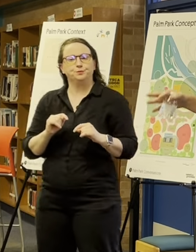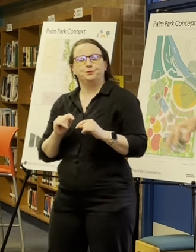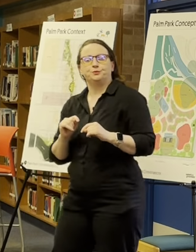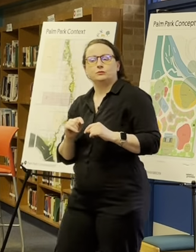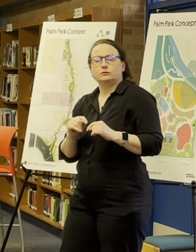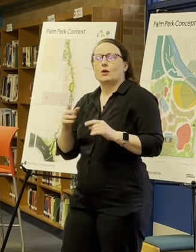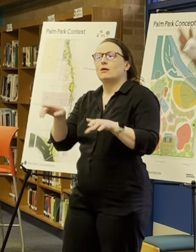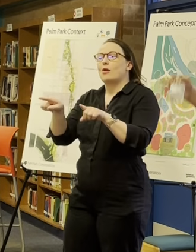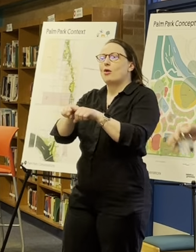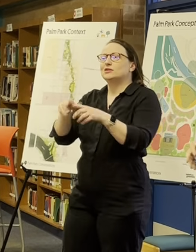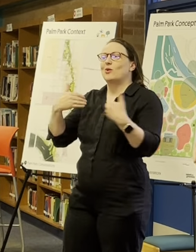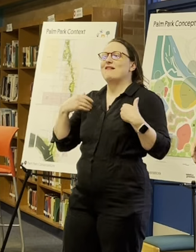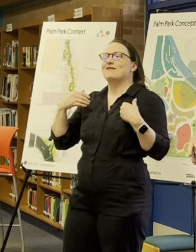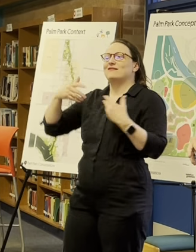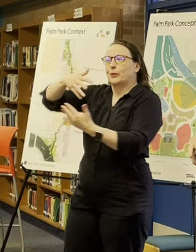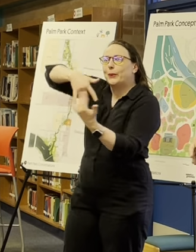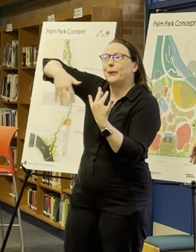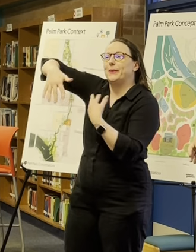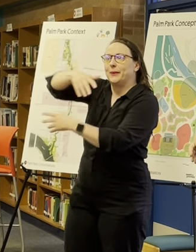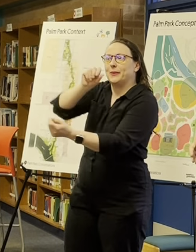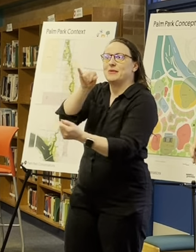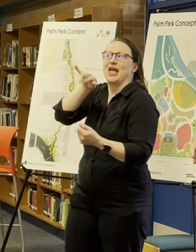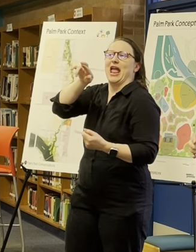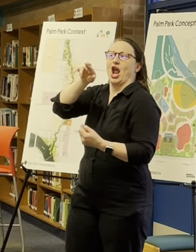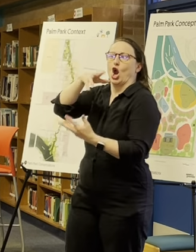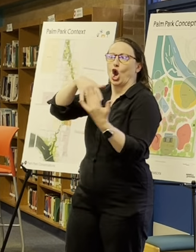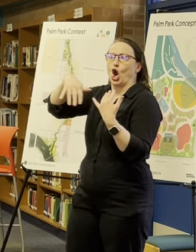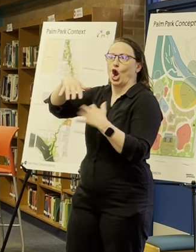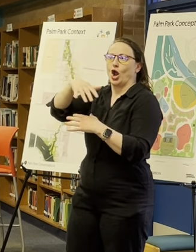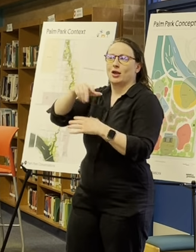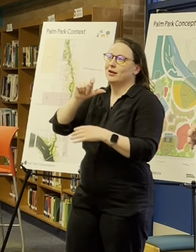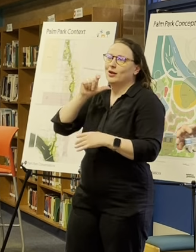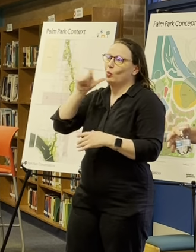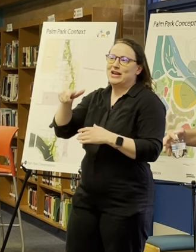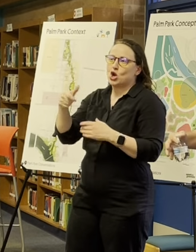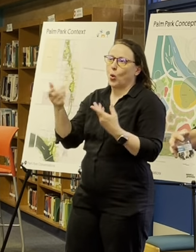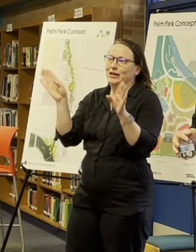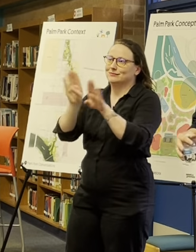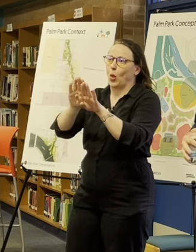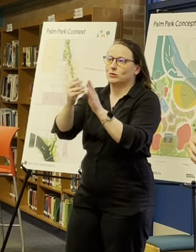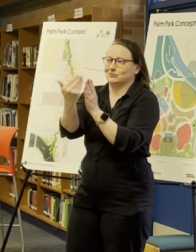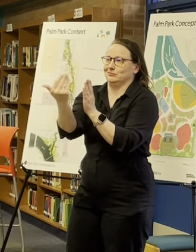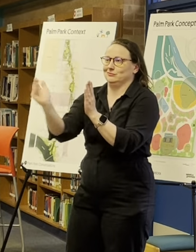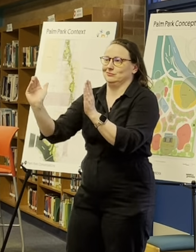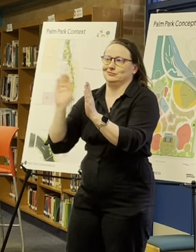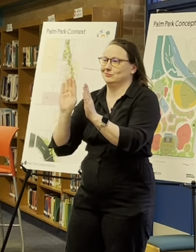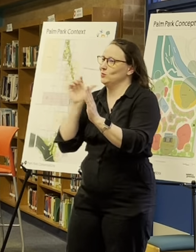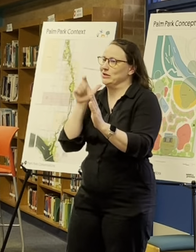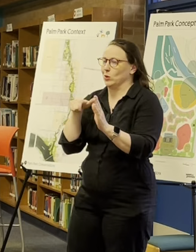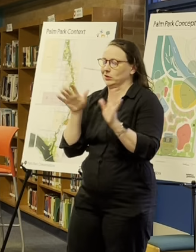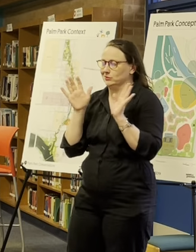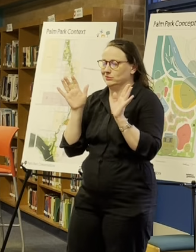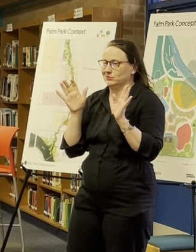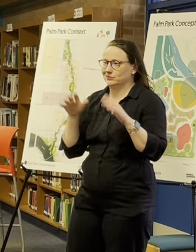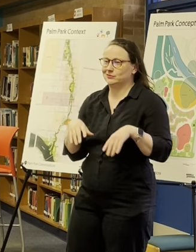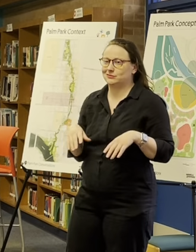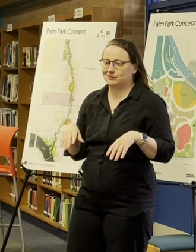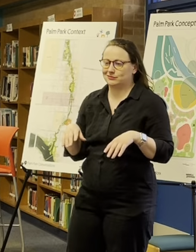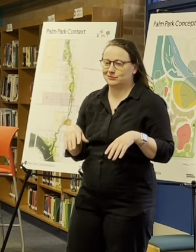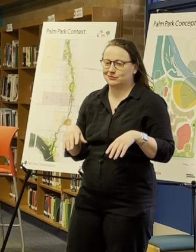having an open air circulation in this, that, you know, we don't need to have closed off spaces for bathrooms. We don't have to talk too much more about